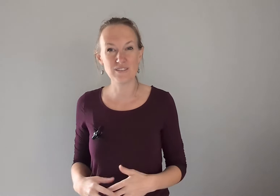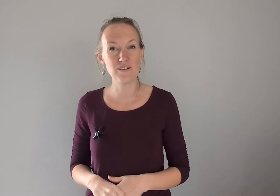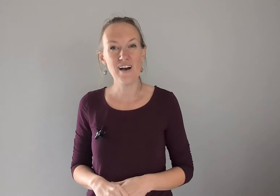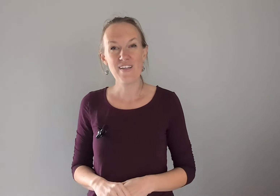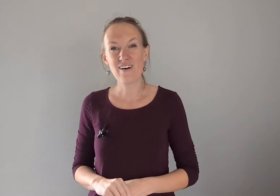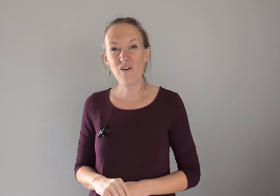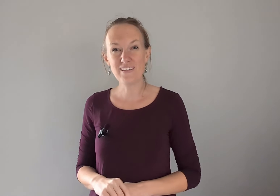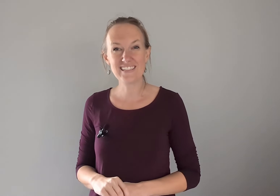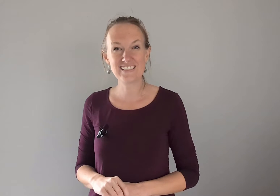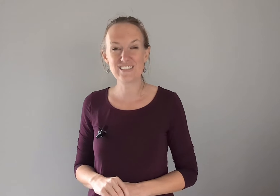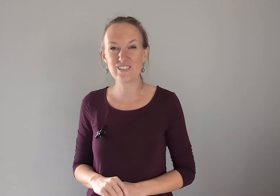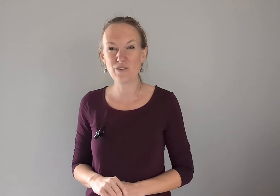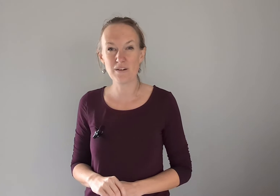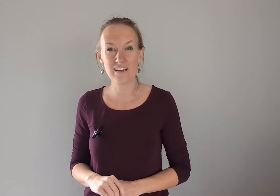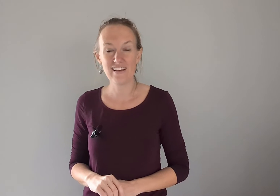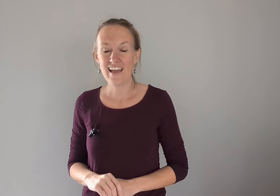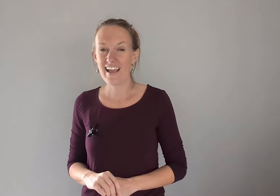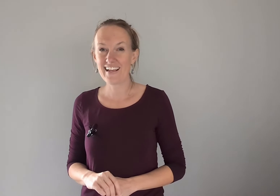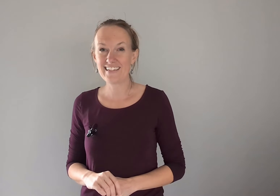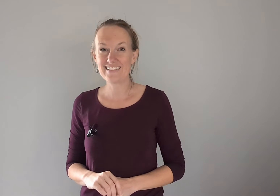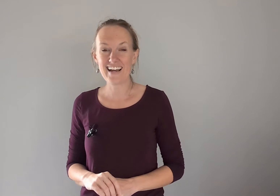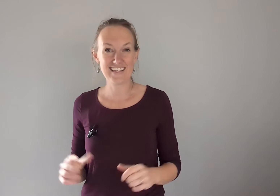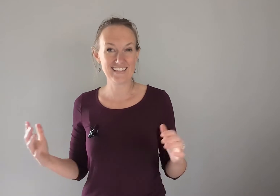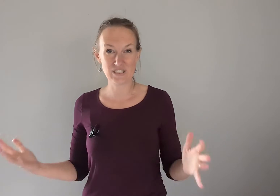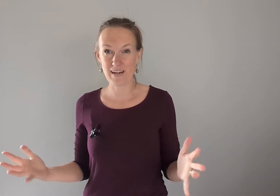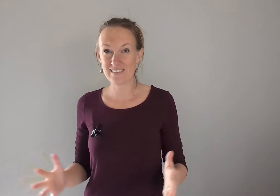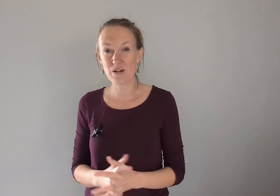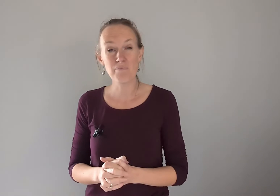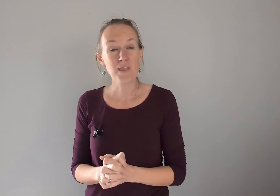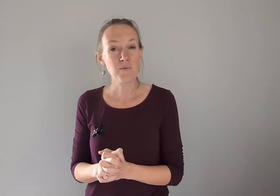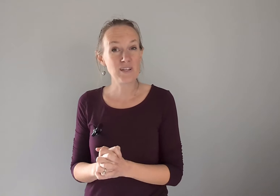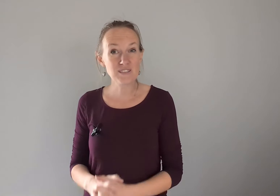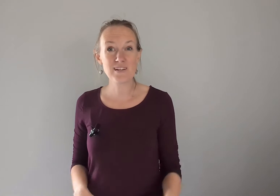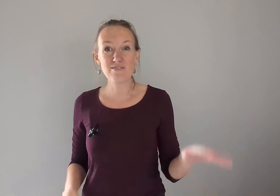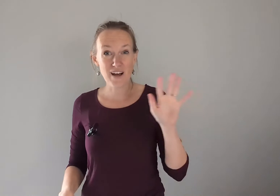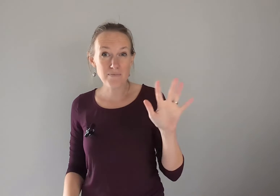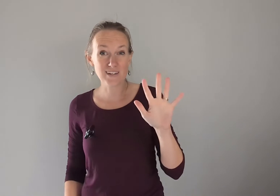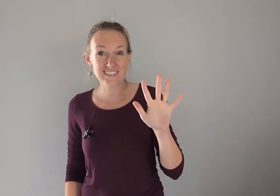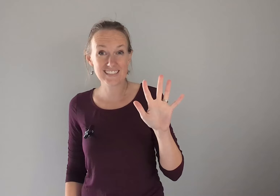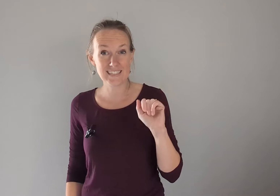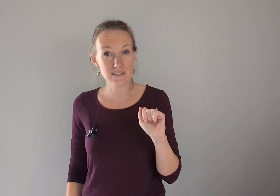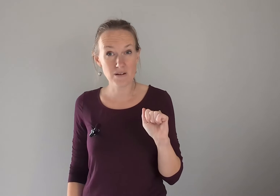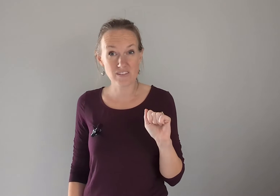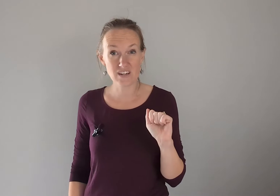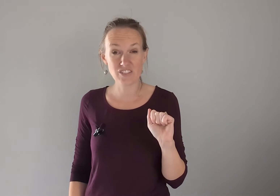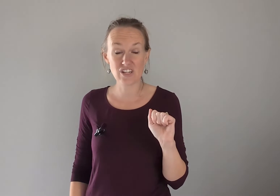through the whole Easter story, and I think it's great. So we're going to do it in 5 parts because it is a bit of a tougher